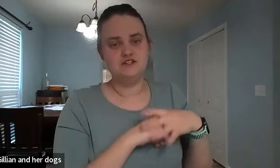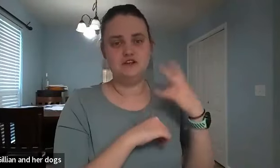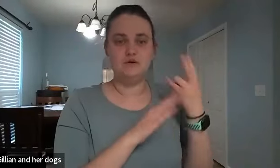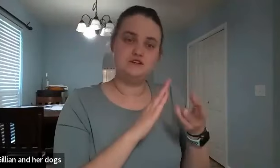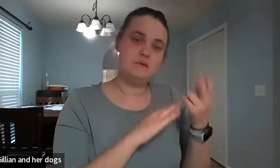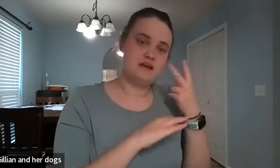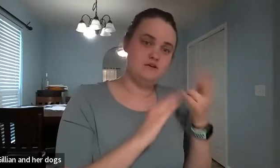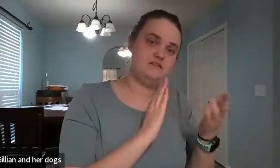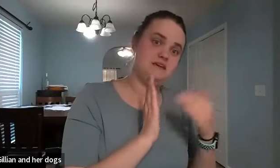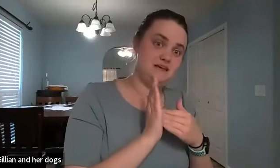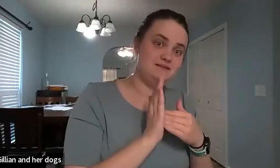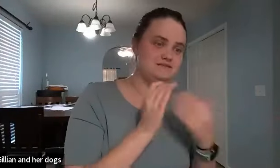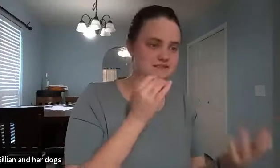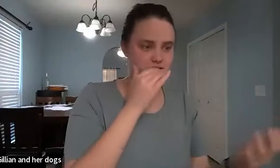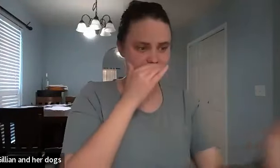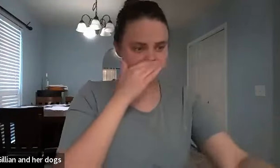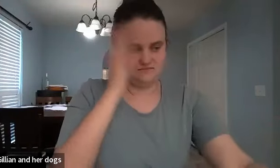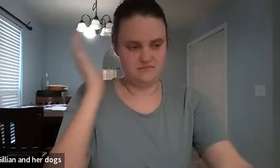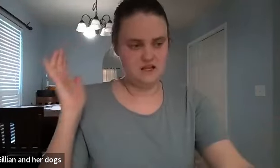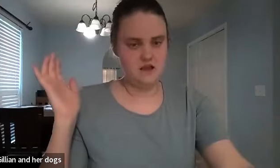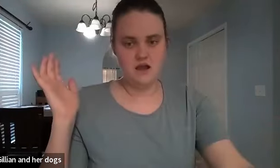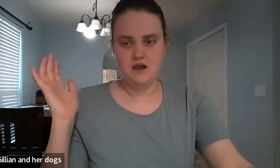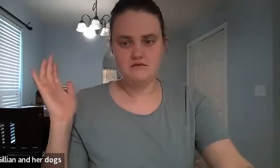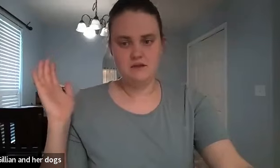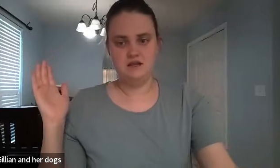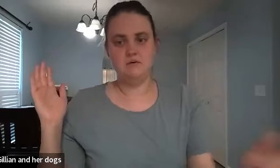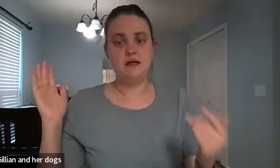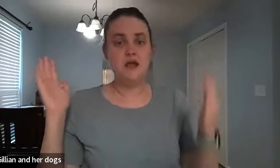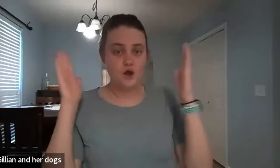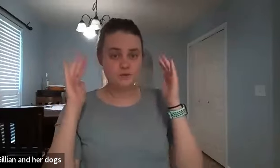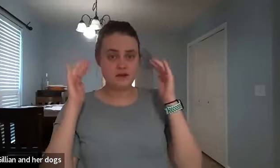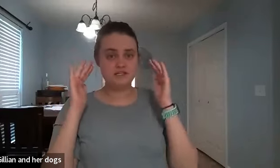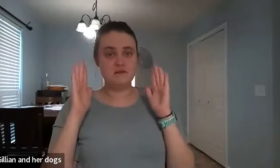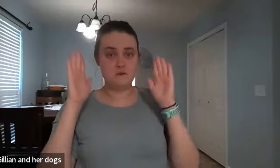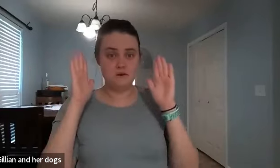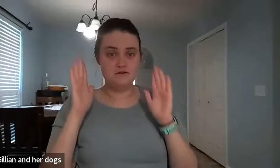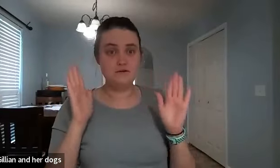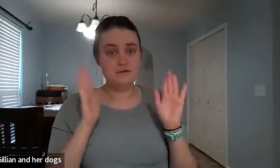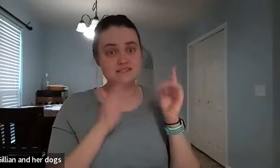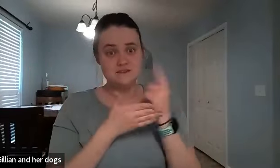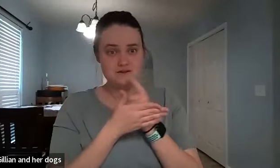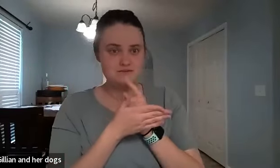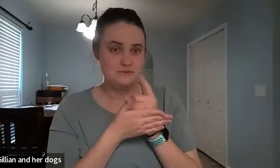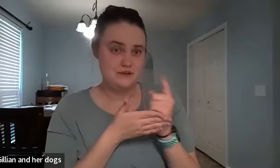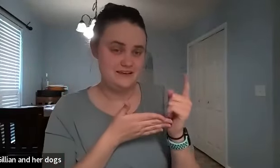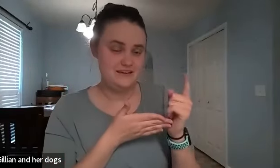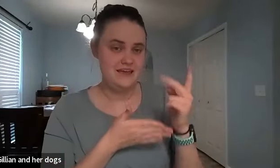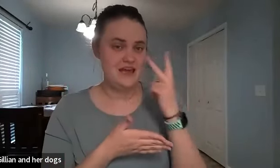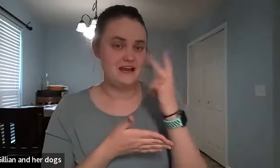you can always go back and look at them again. So, all righty. Well, I hope you guys have a wonderful rest of y'all's week, and